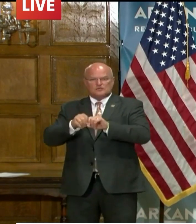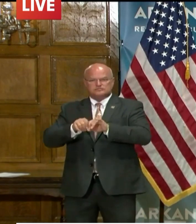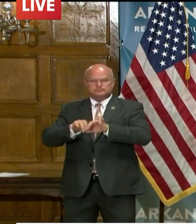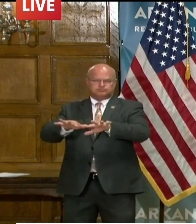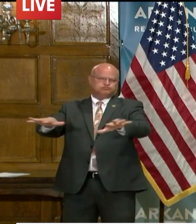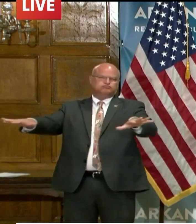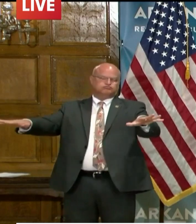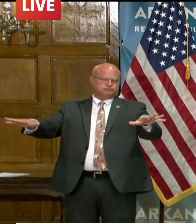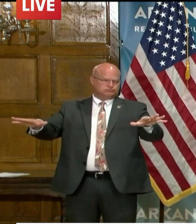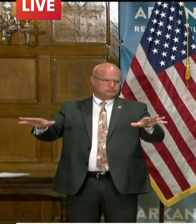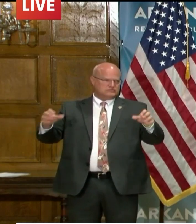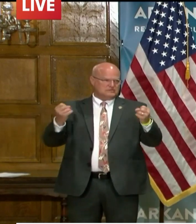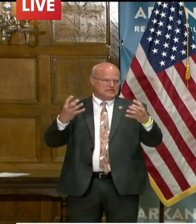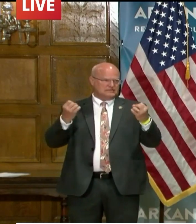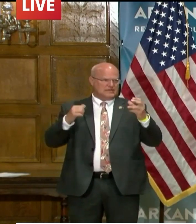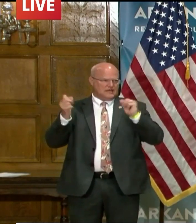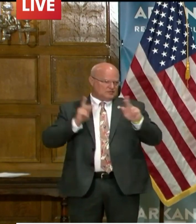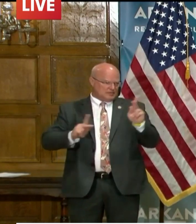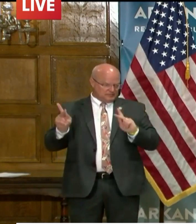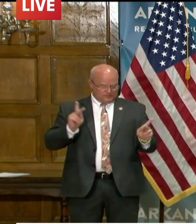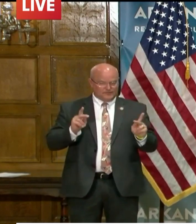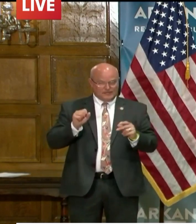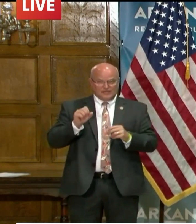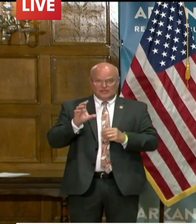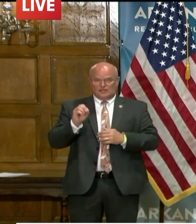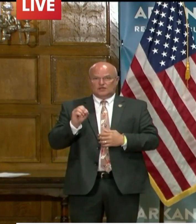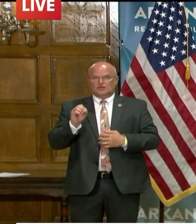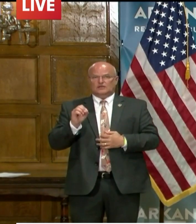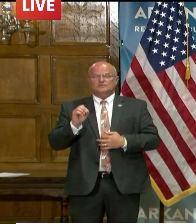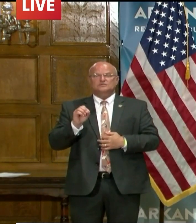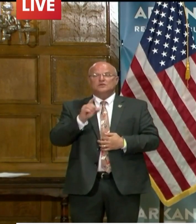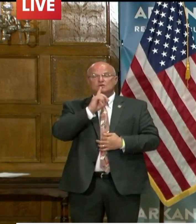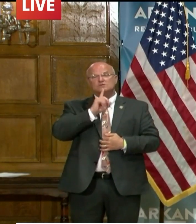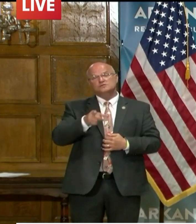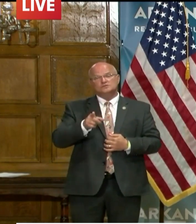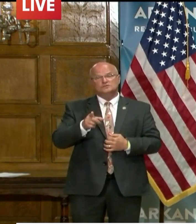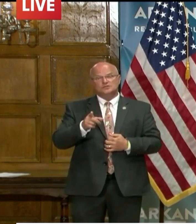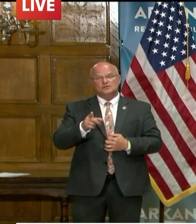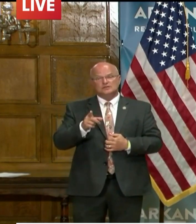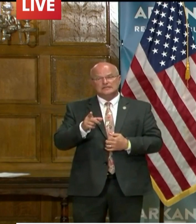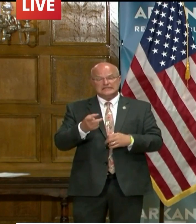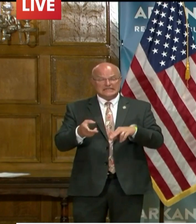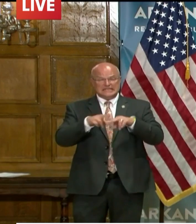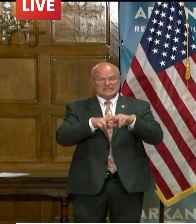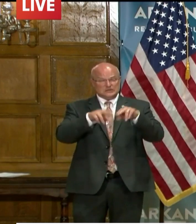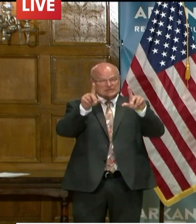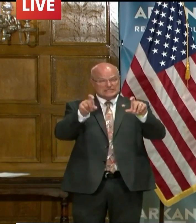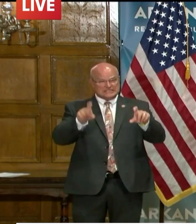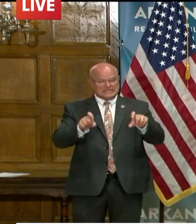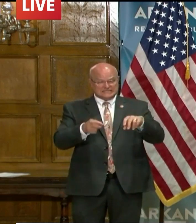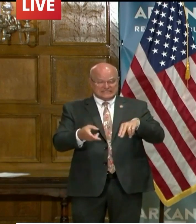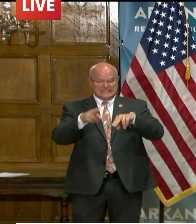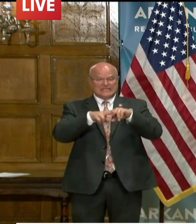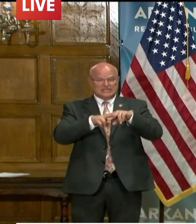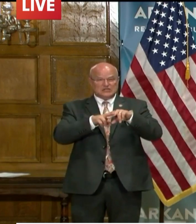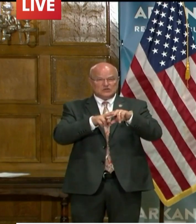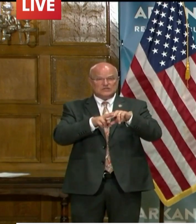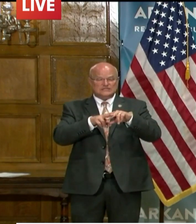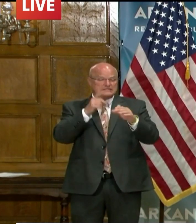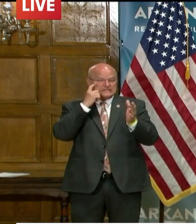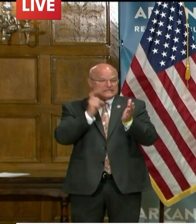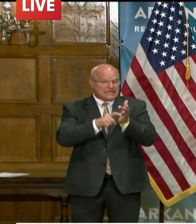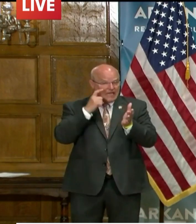spread to as many other people. So certainly increasing the testing, increasing the